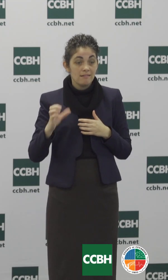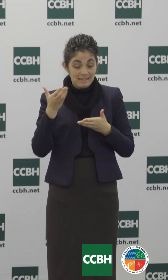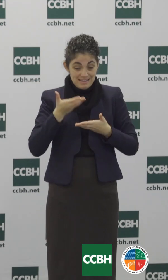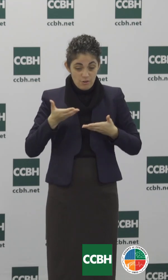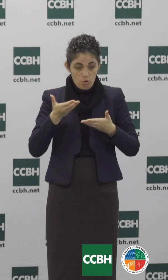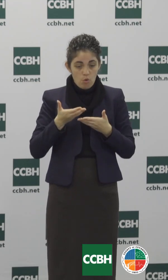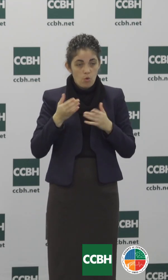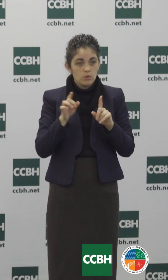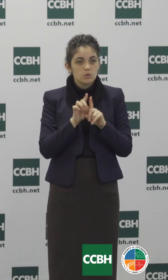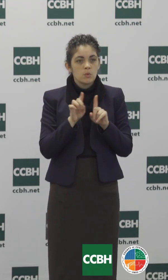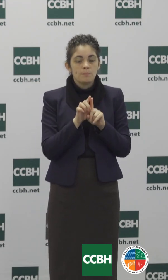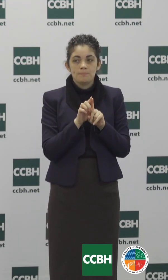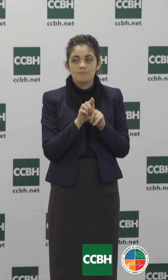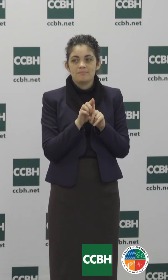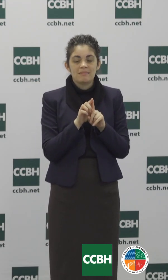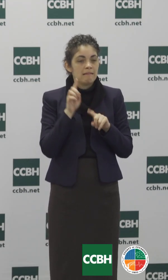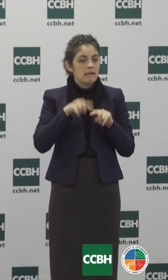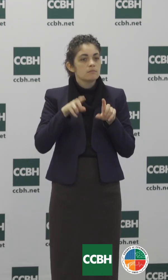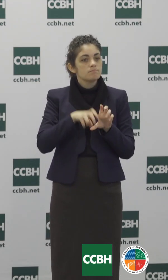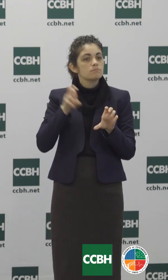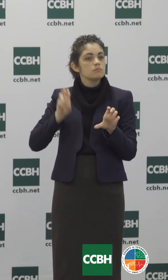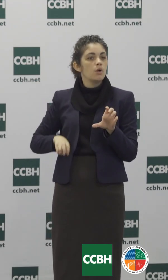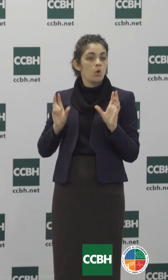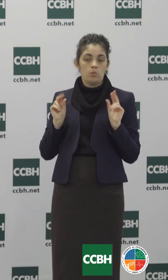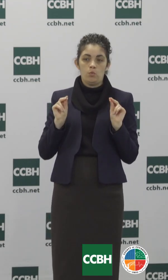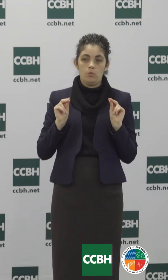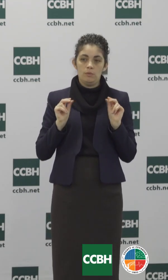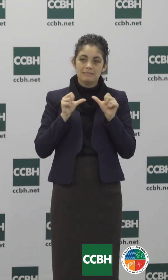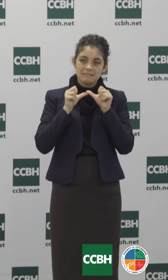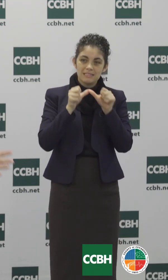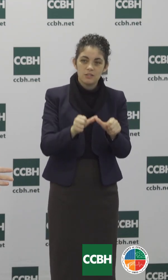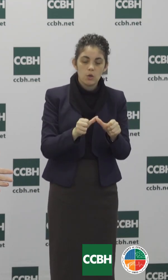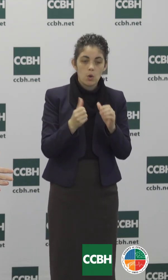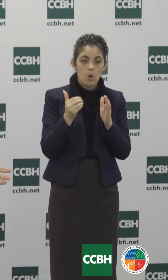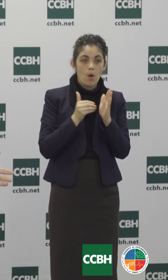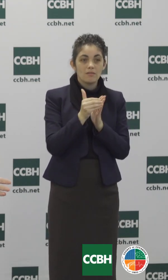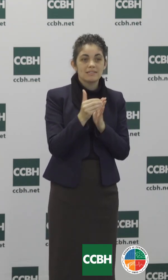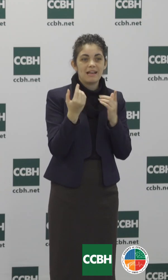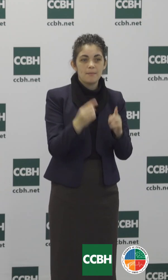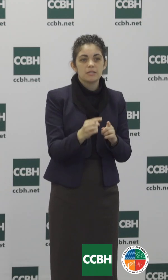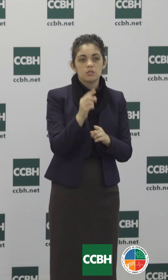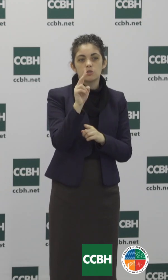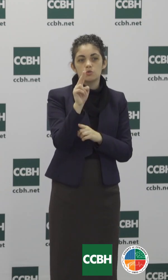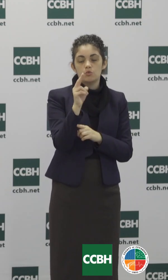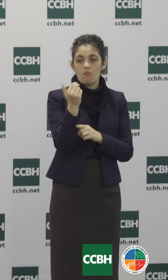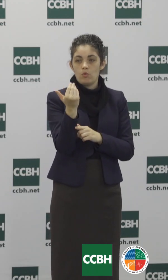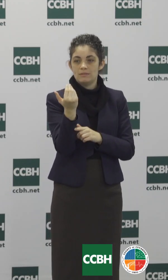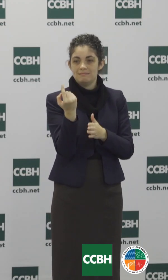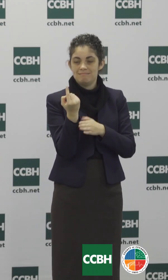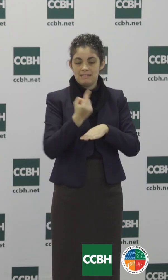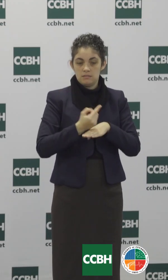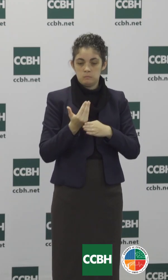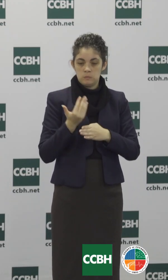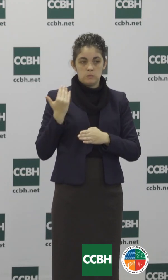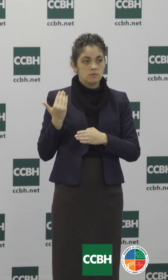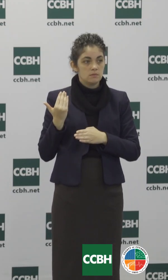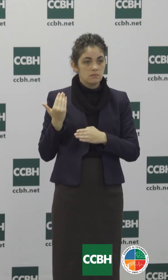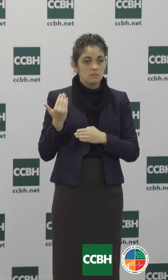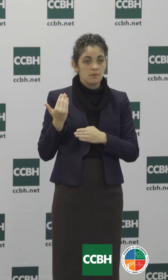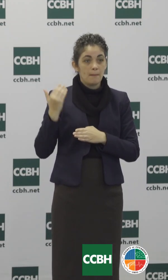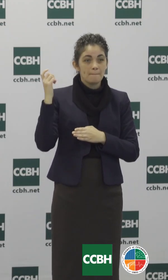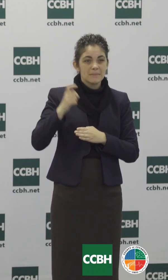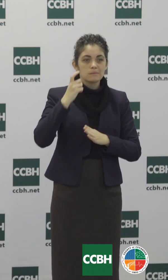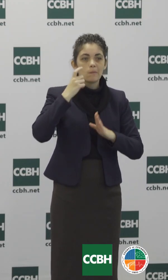lines. But we cannot let off. What we're seeing now is often what happened 2 to 14 days ago. And so we have